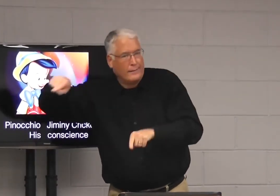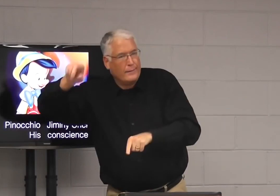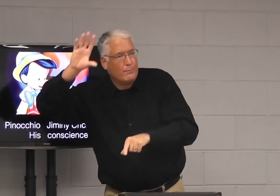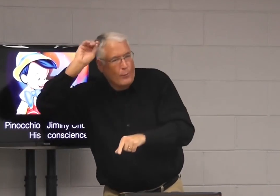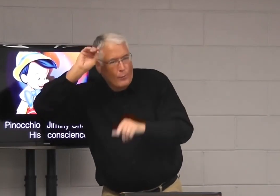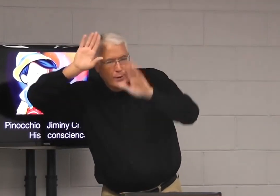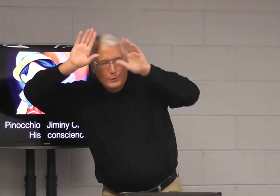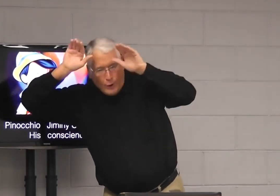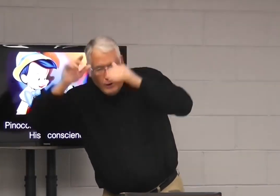donkey,